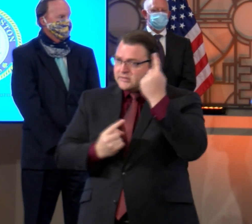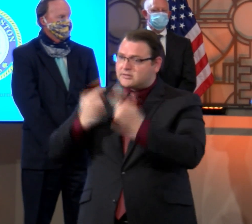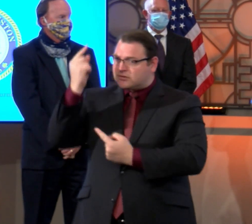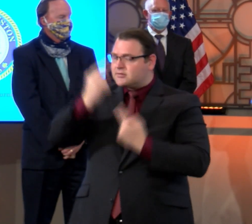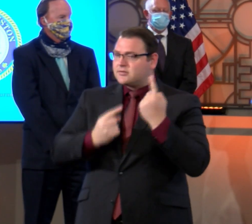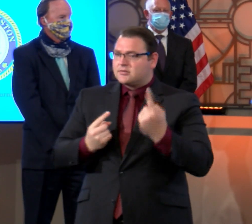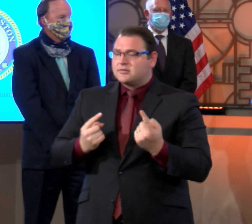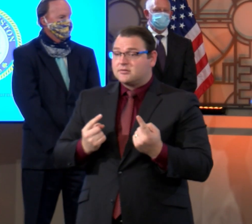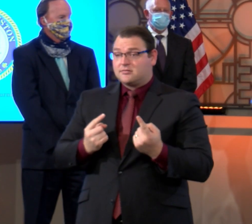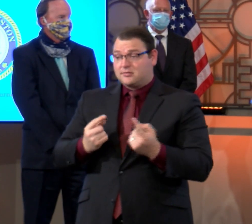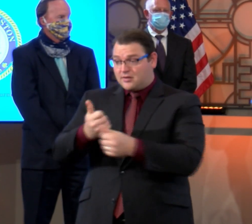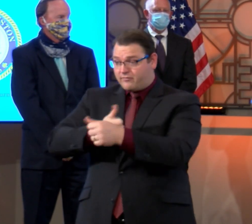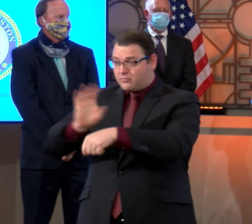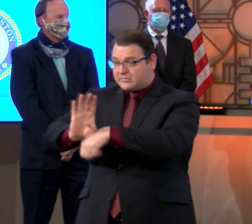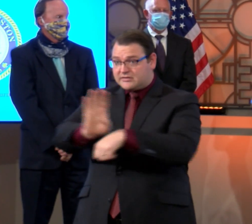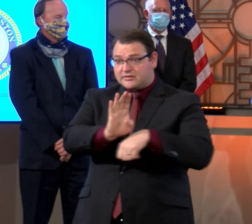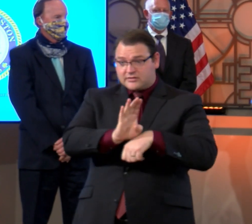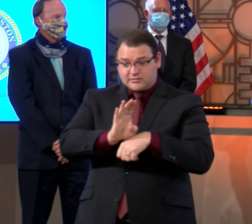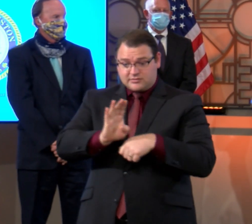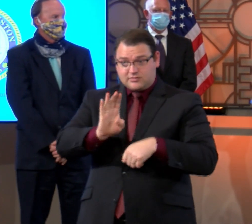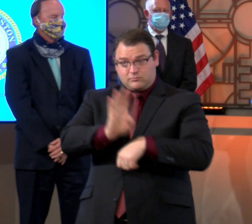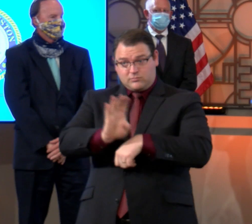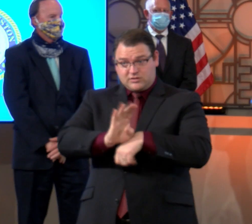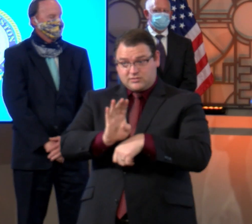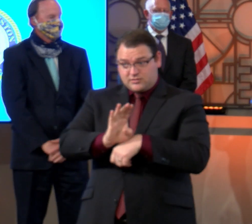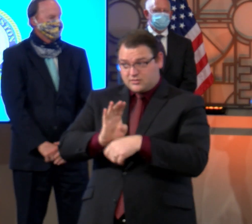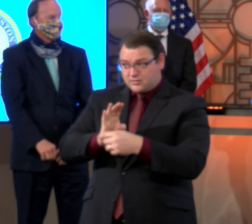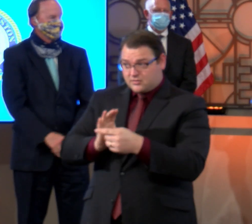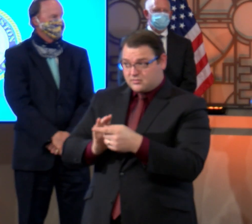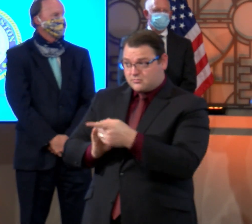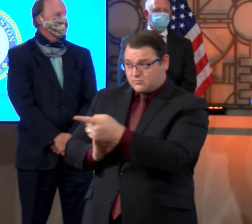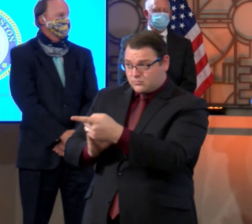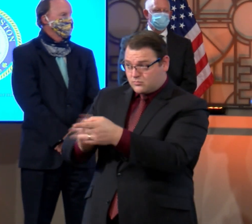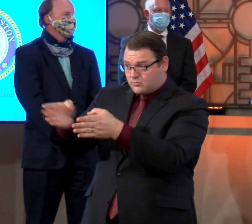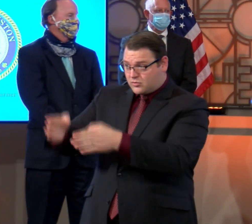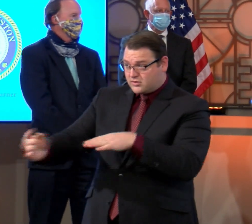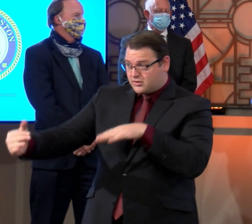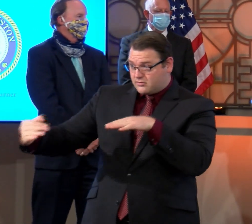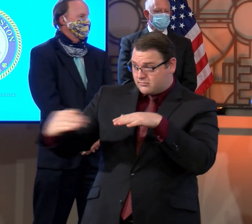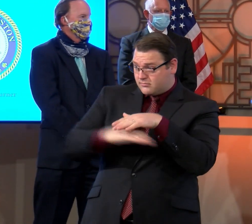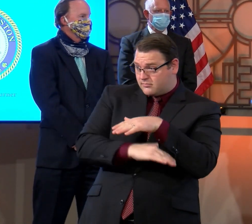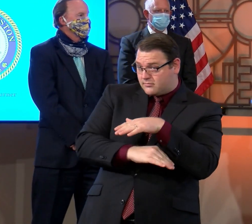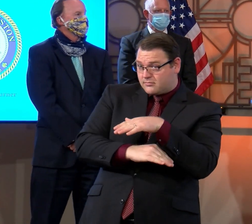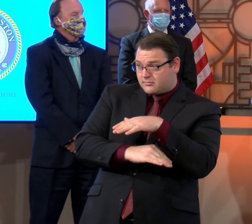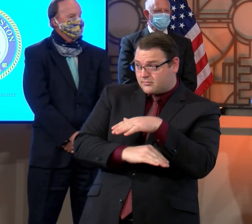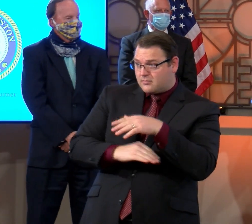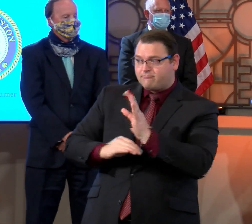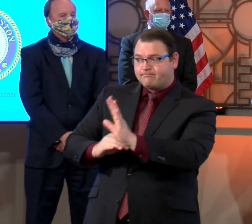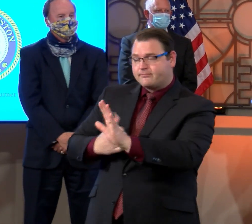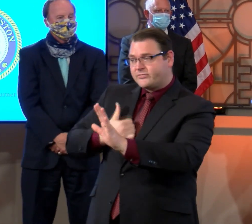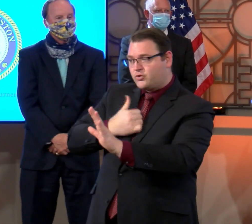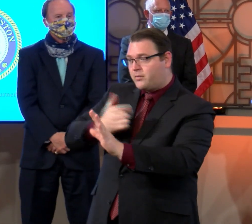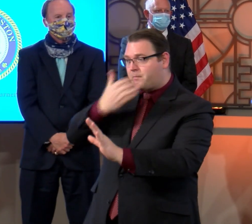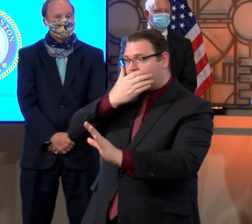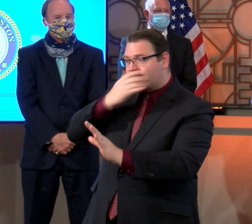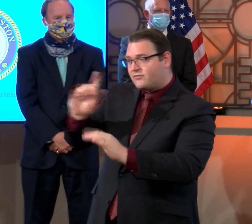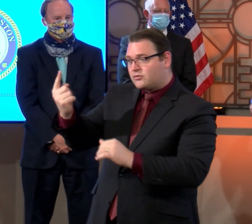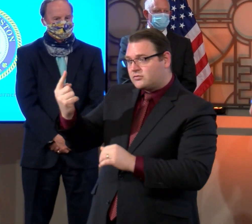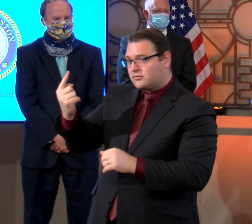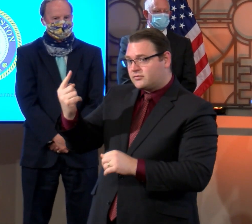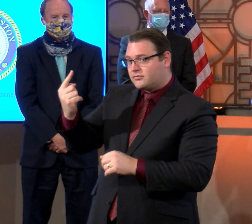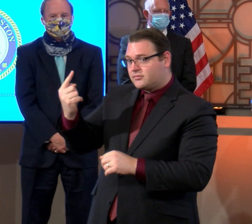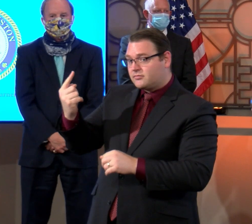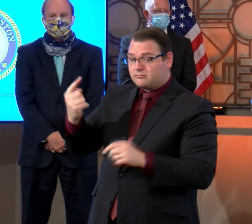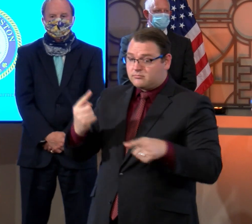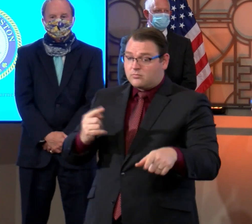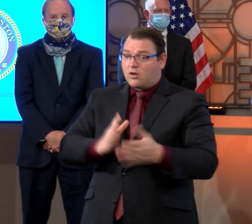every single business can require you, if they so choose, to wear a mask. So please be aware of that.